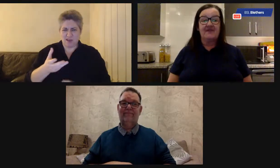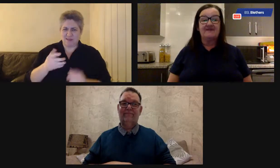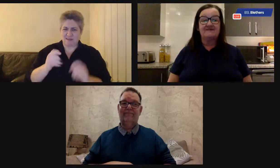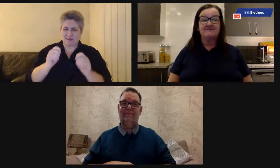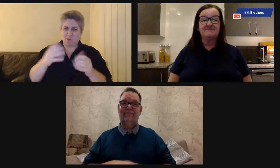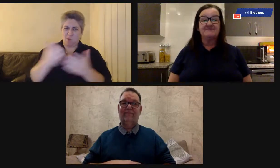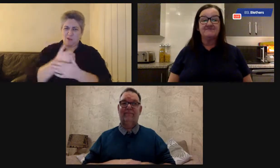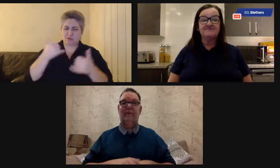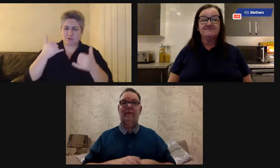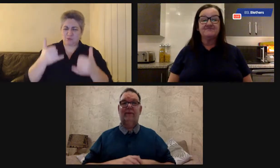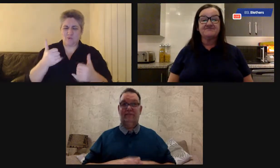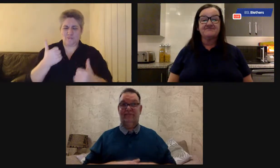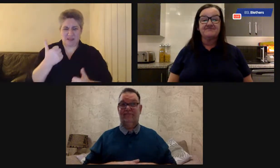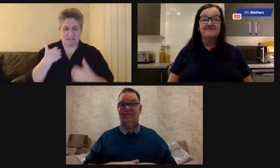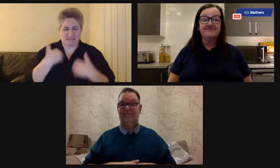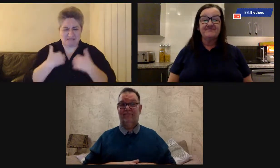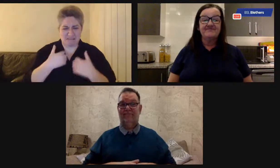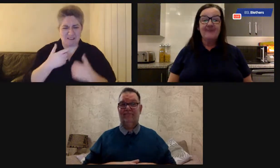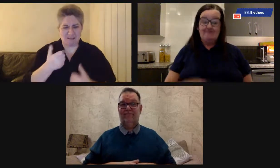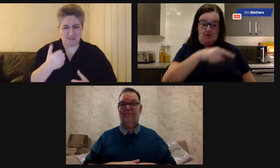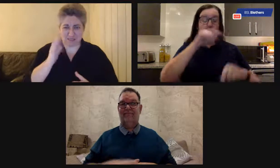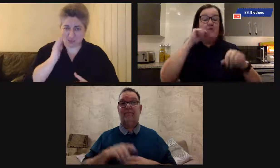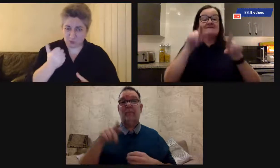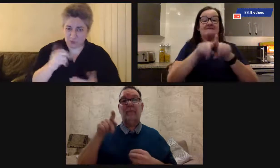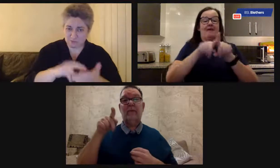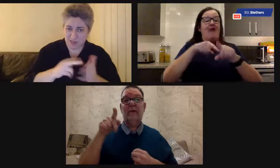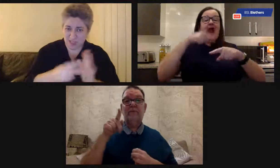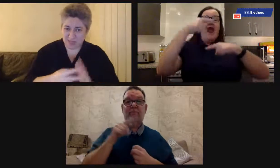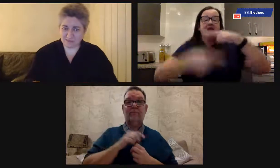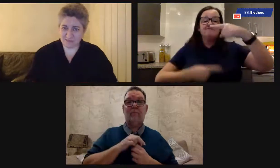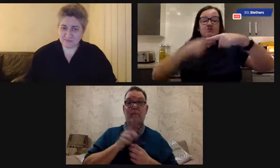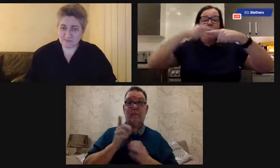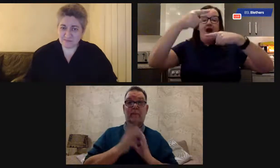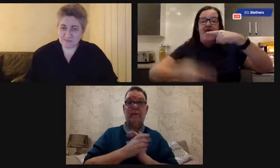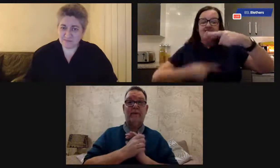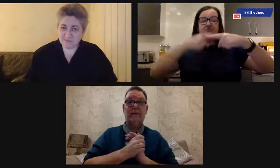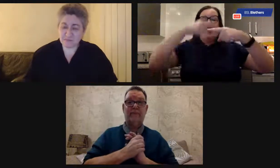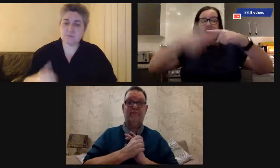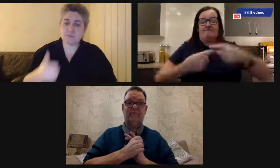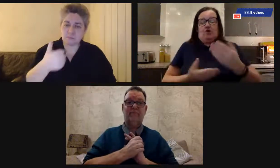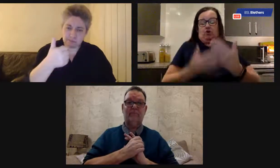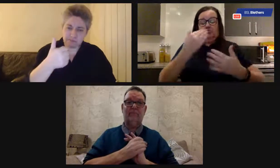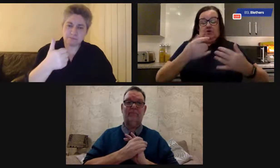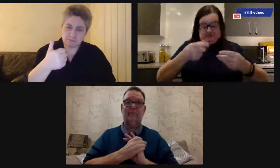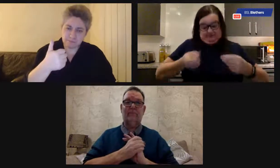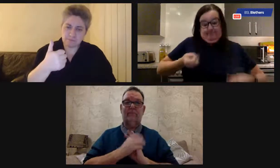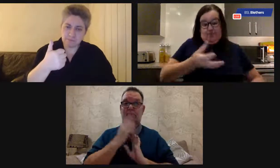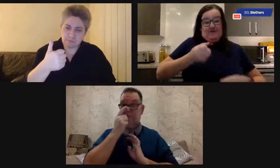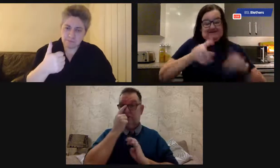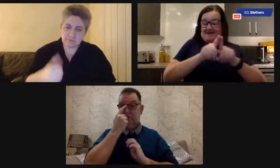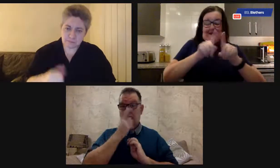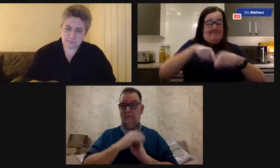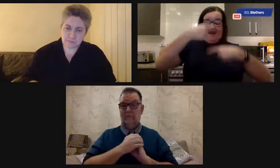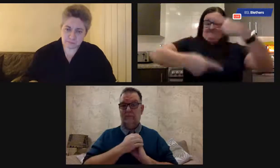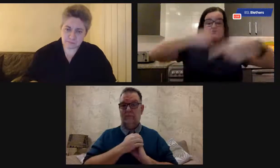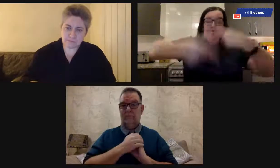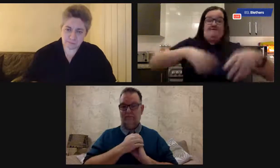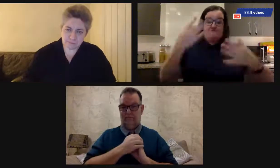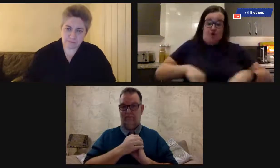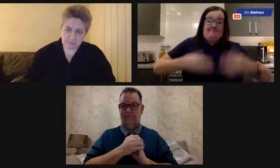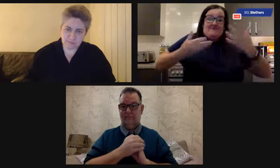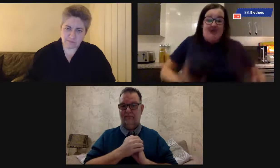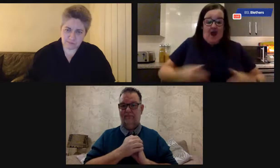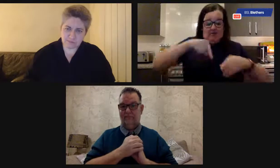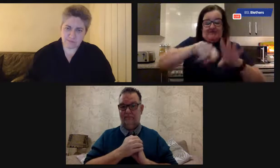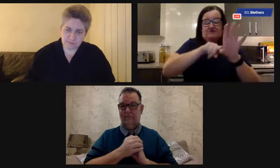it's keeping a promise we made. Oh, that's lovely. And it also keeps his memory alive. Yeah, we intend this to be